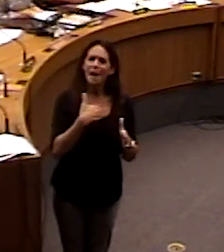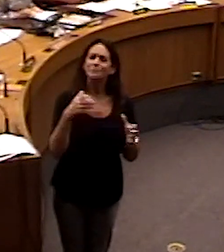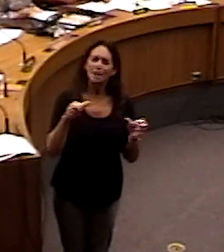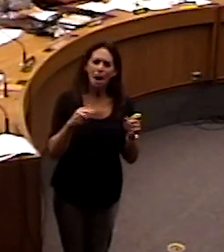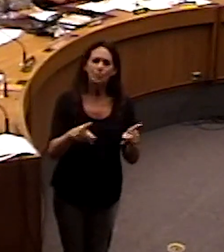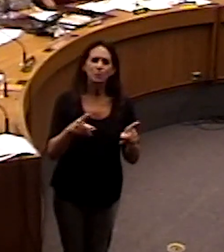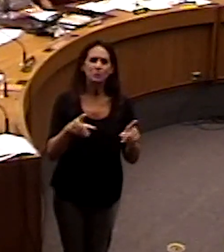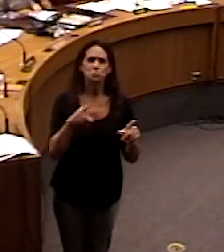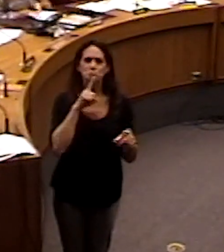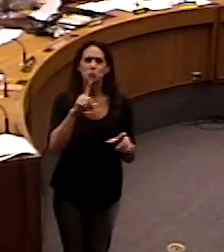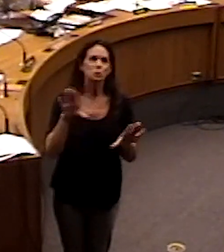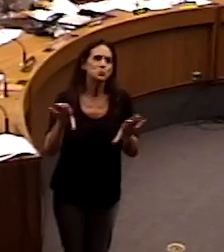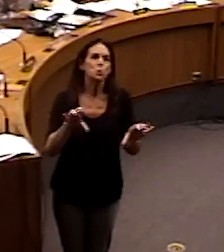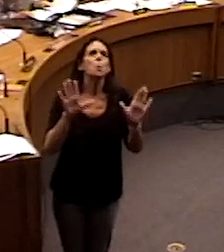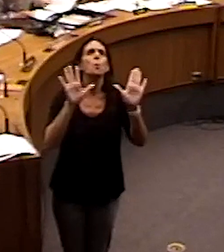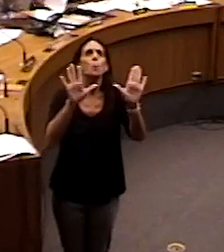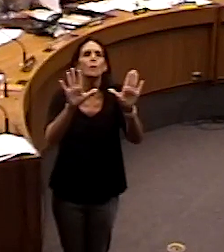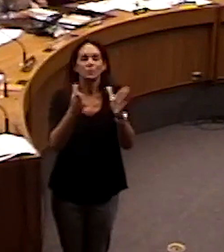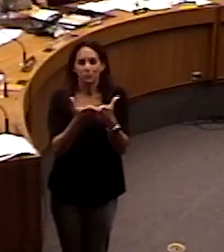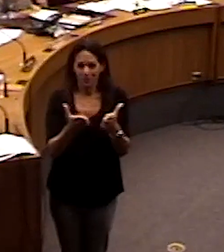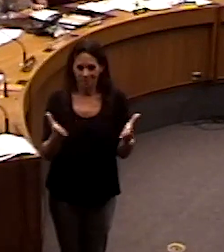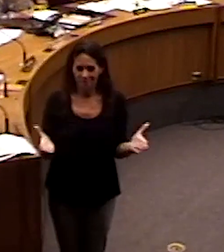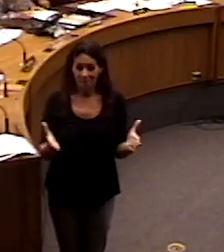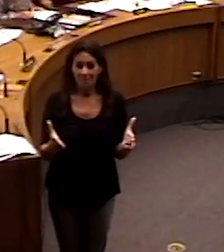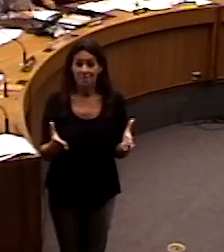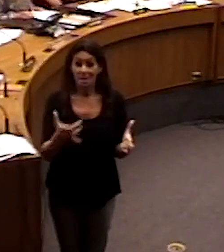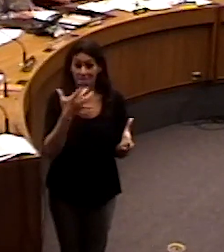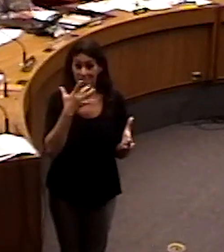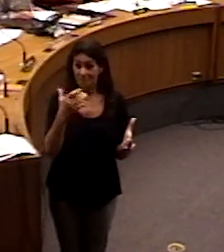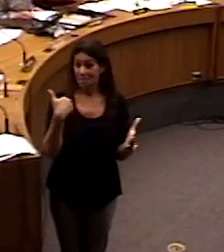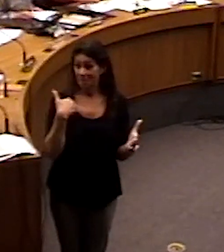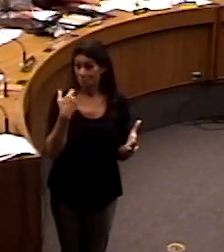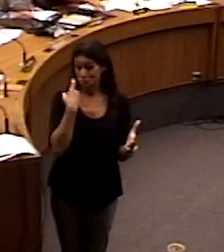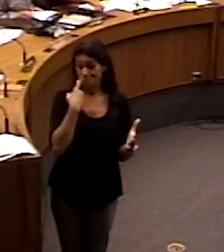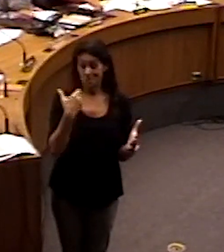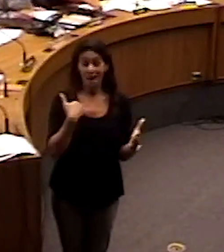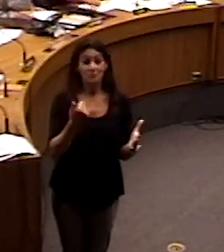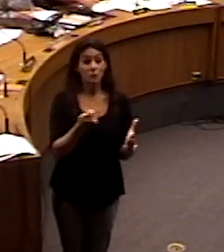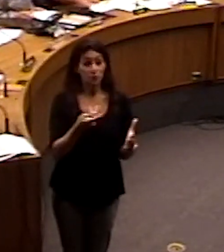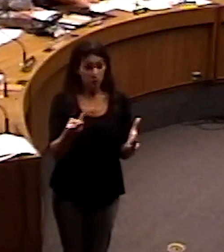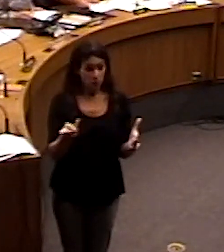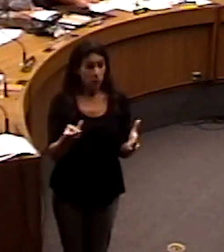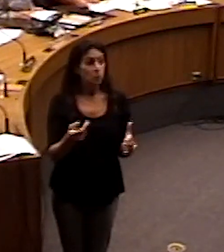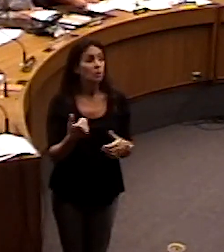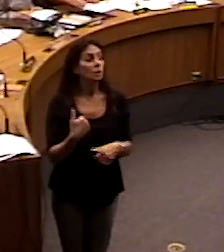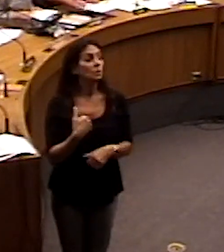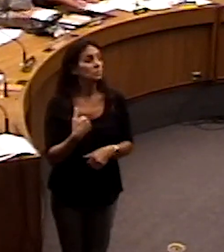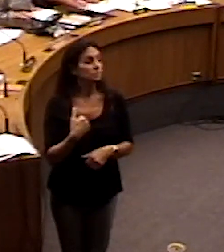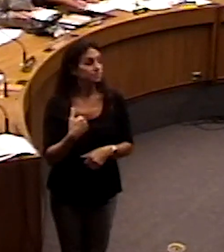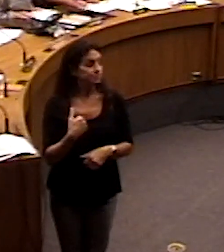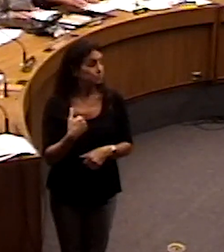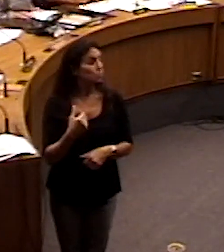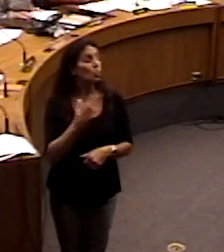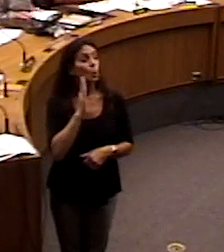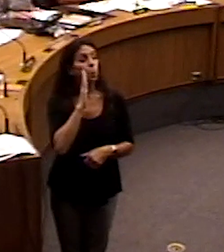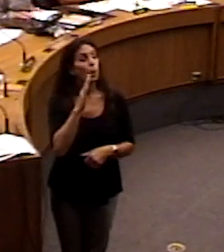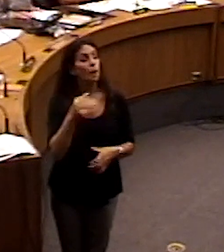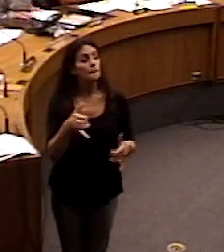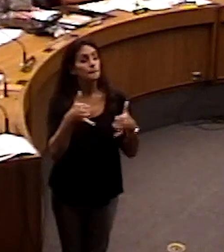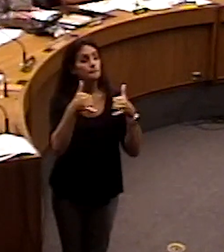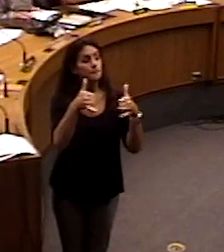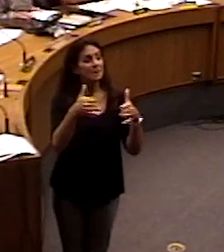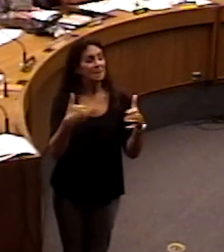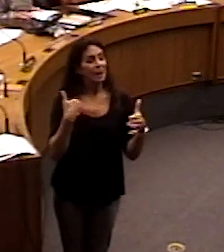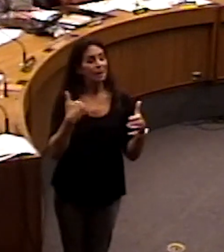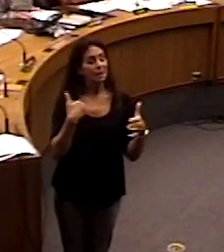this room. And luck in the last couple of weeks, we've had quite a few. But we have something we're going to present a young man with in just